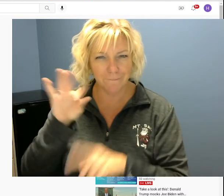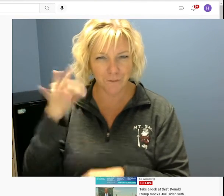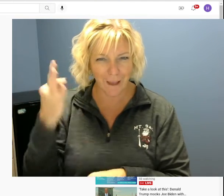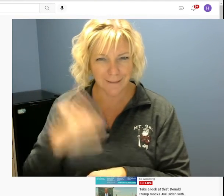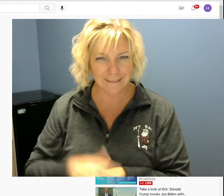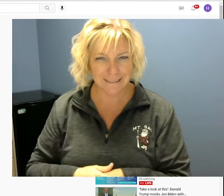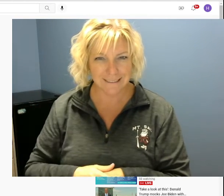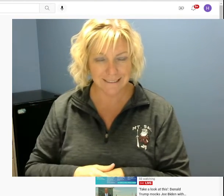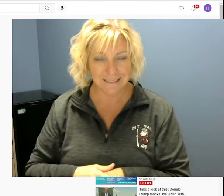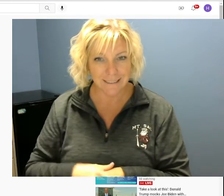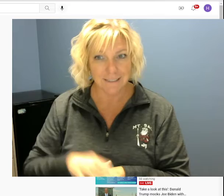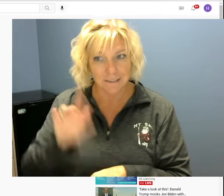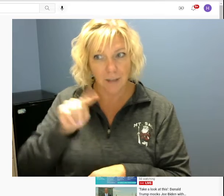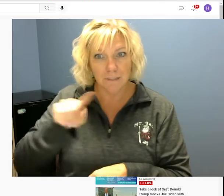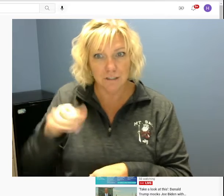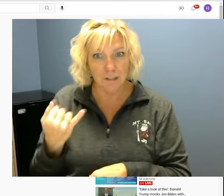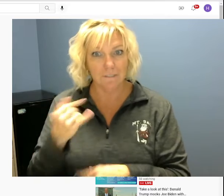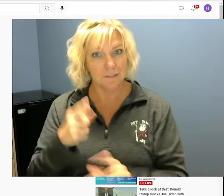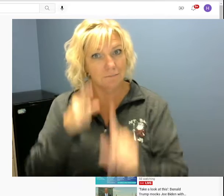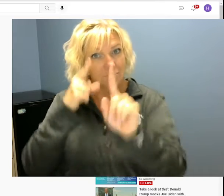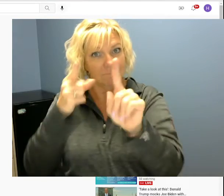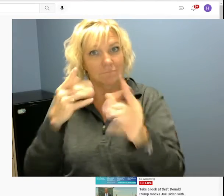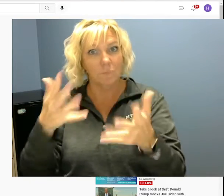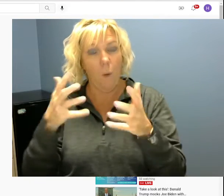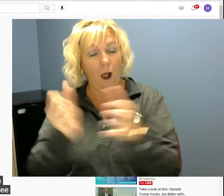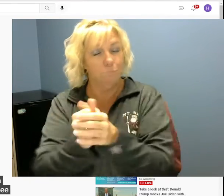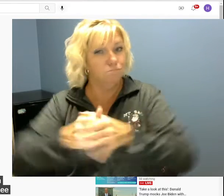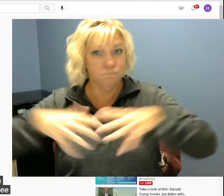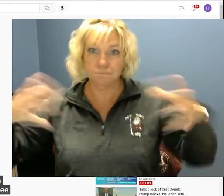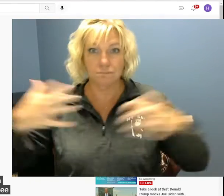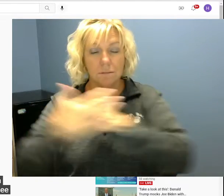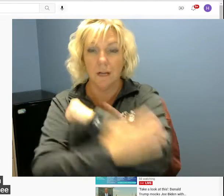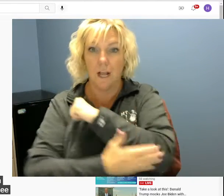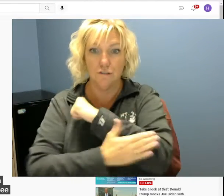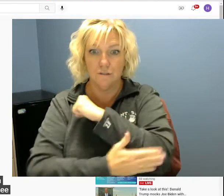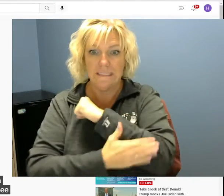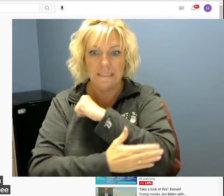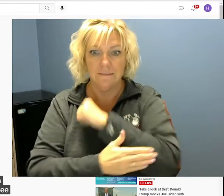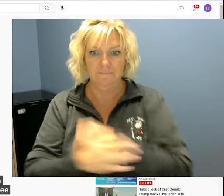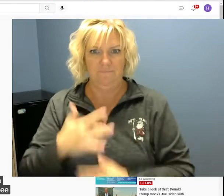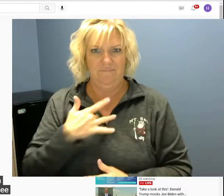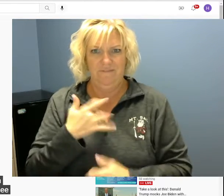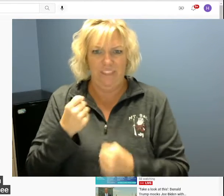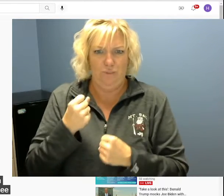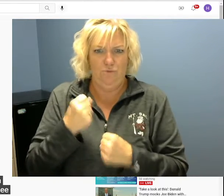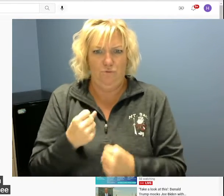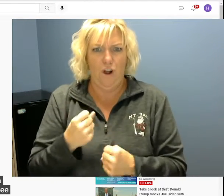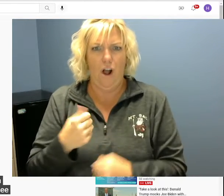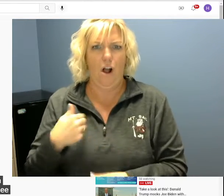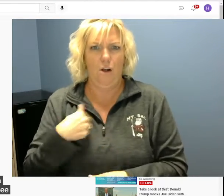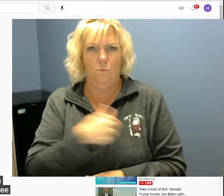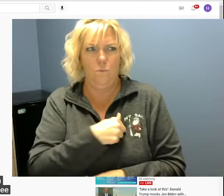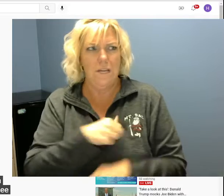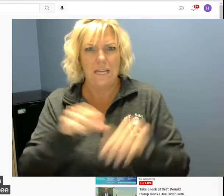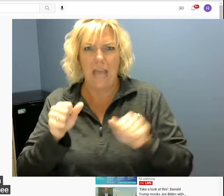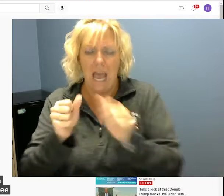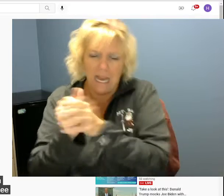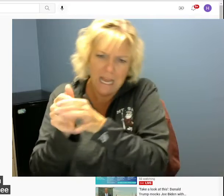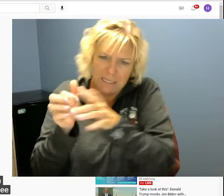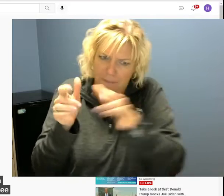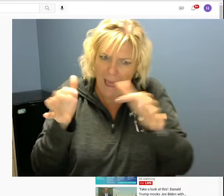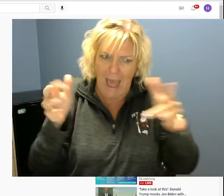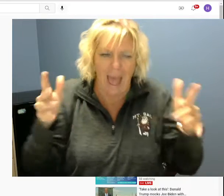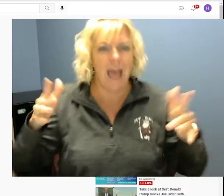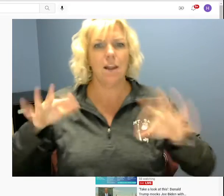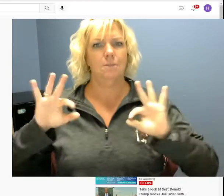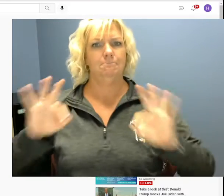again, double the size of our country with this territory. He really feels like we have got enough land to last us for a good long time. We are set. Of